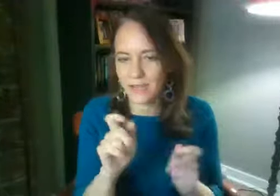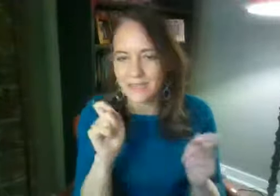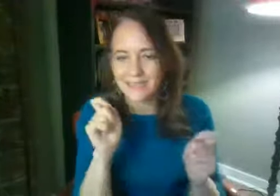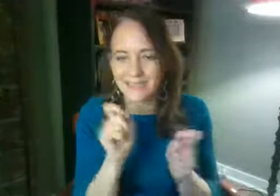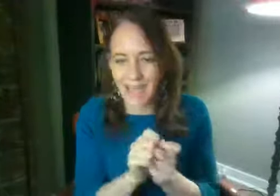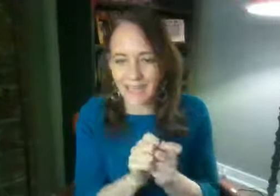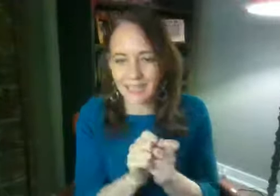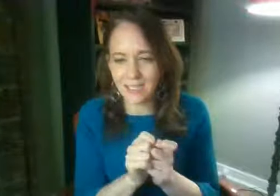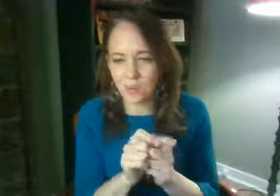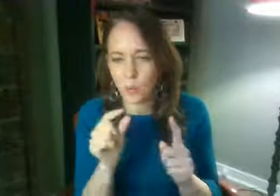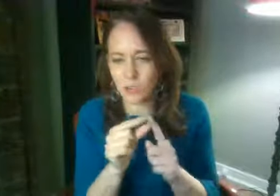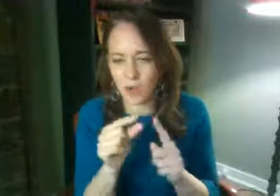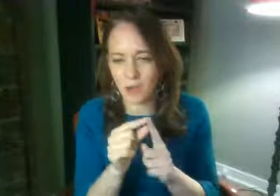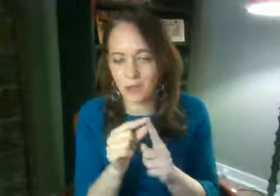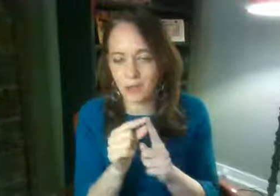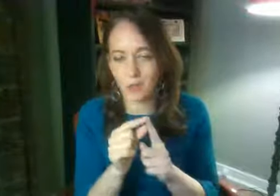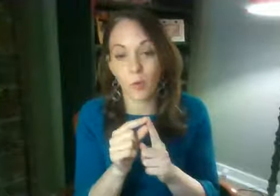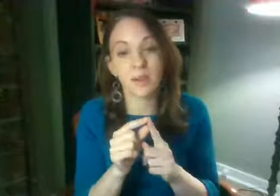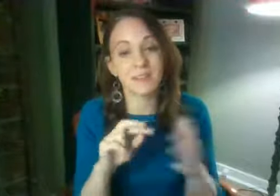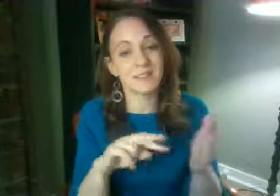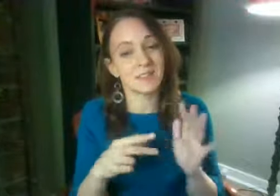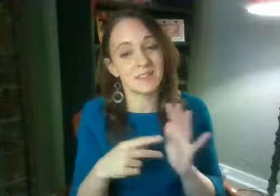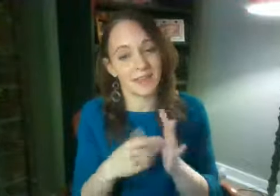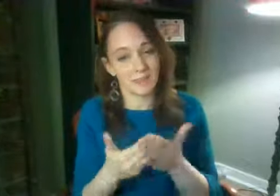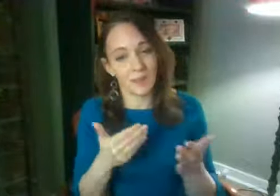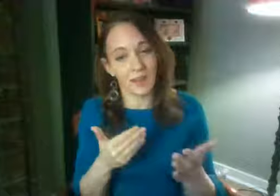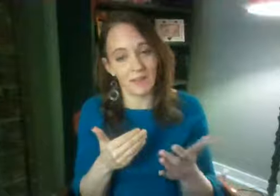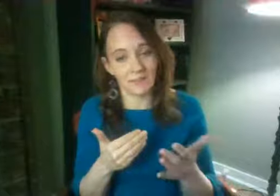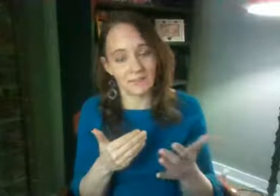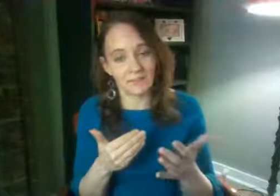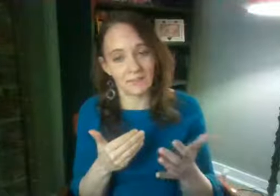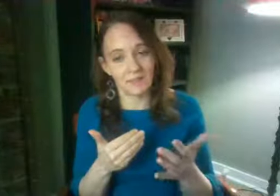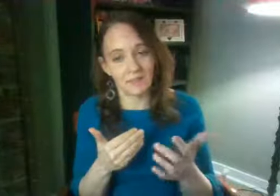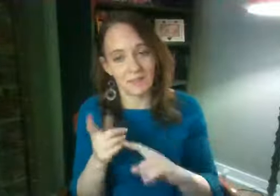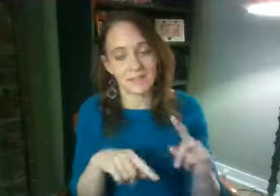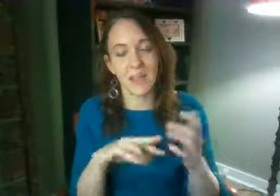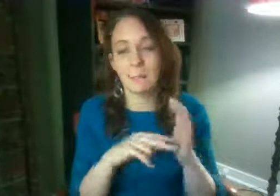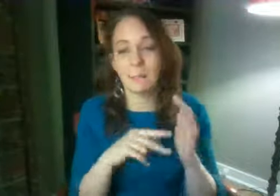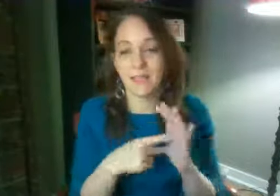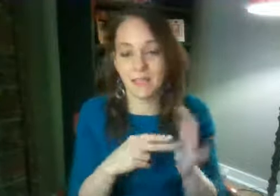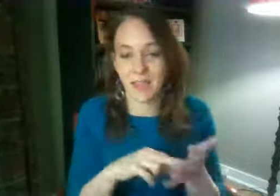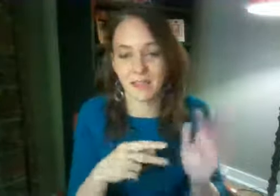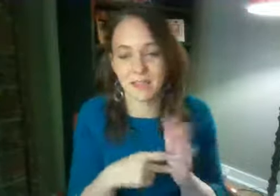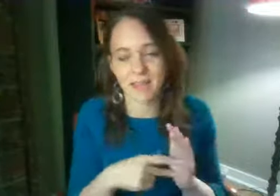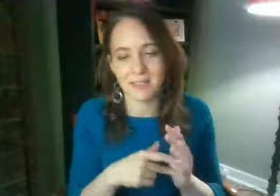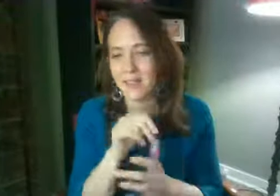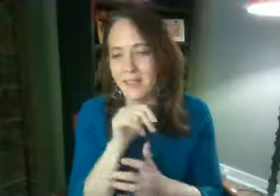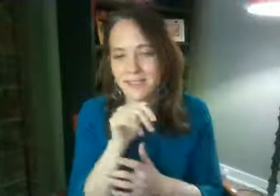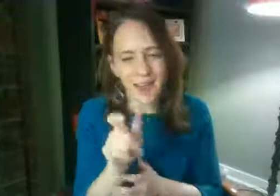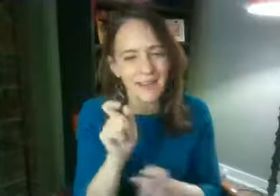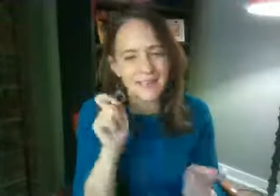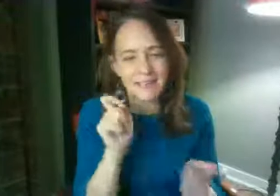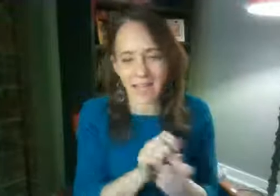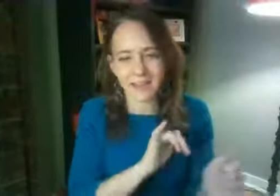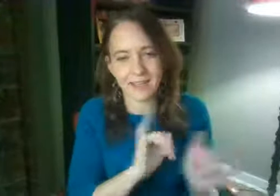what exactly the words are, but what is the intent behind it. That sign, meaning and intent, is not exactly